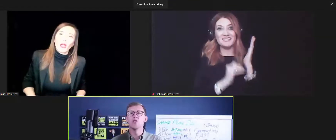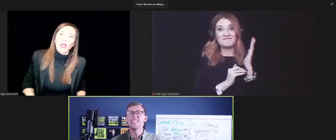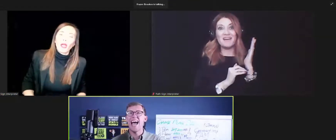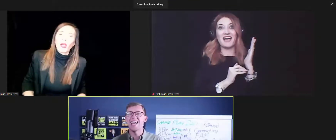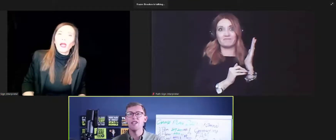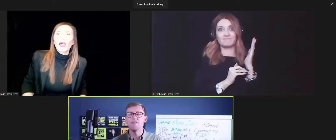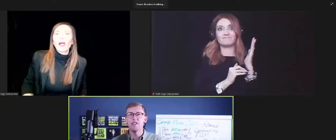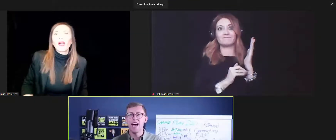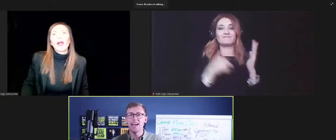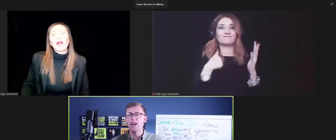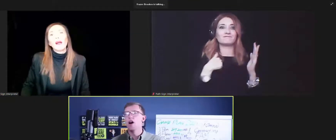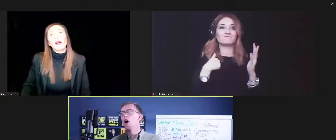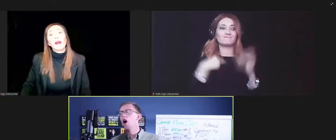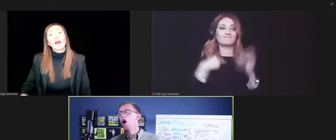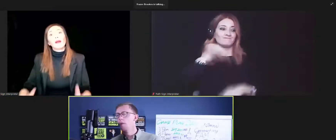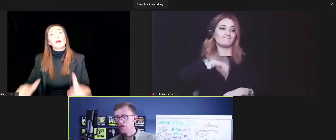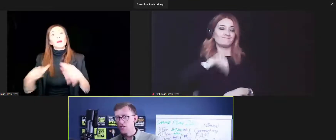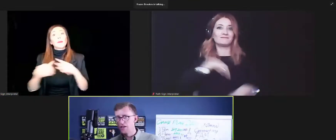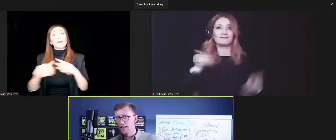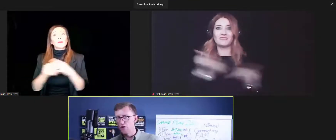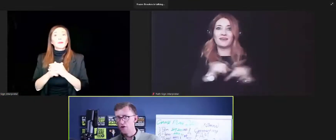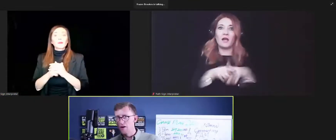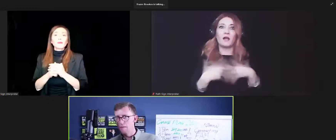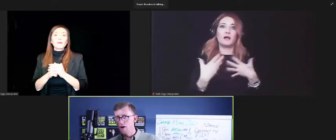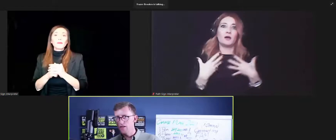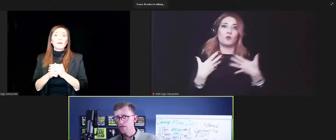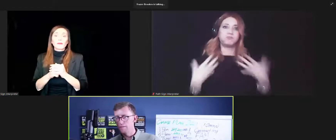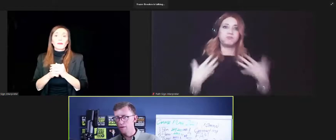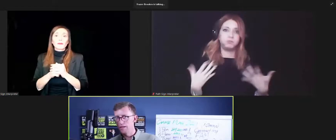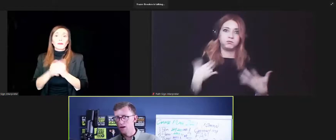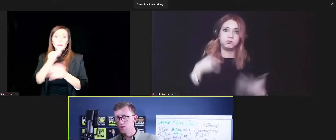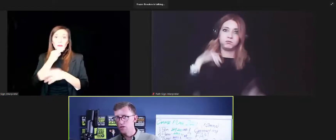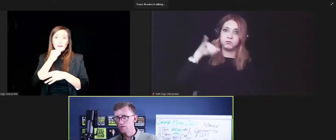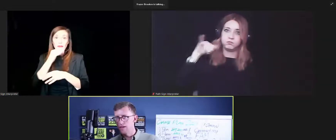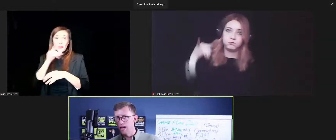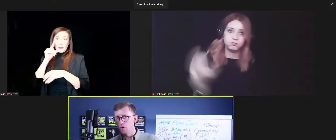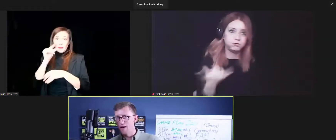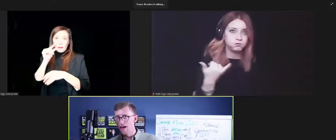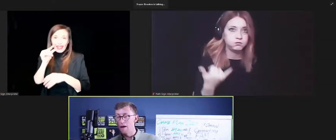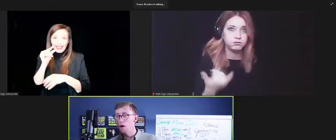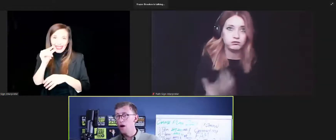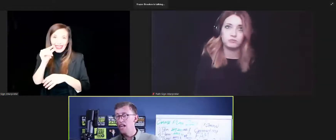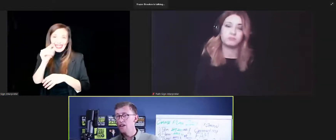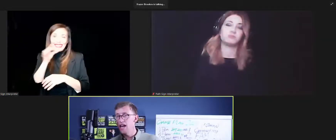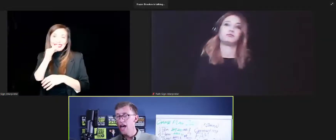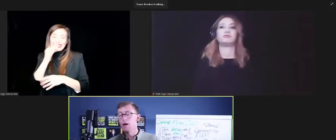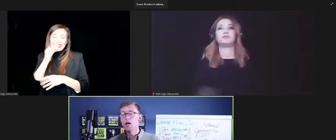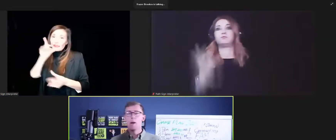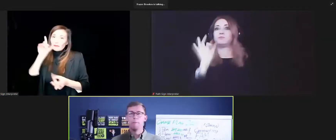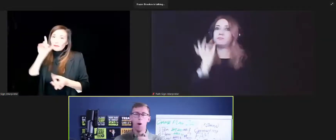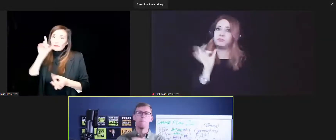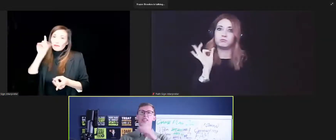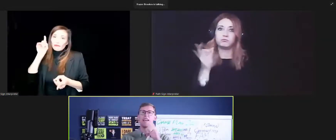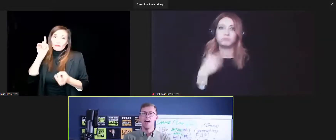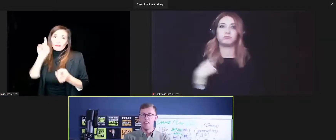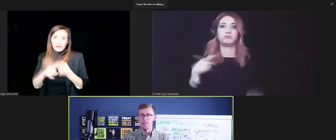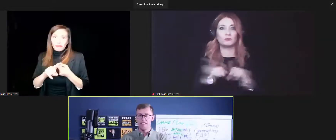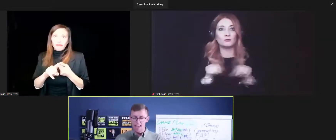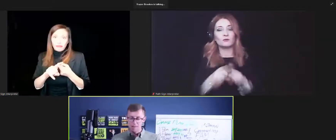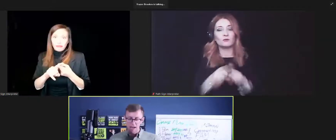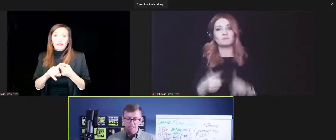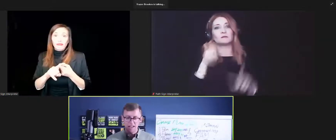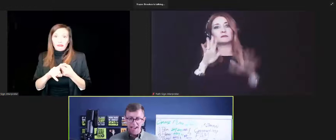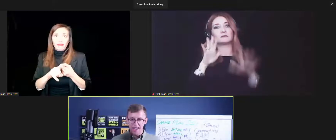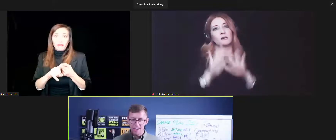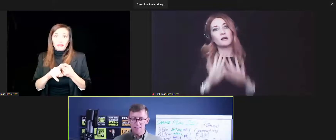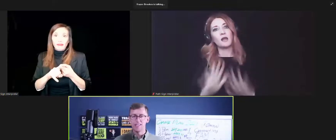towards the end of the day. Obviously, unless you're a network marketer, and it probably goes yellow or red by about 11 a.m. But at the